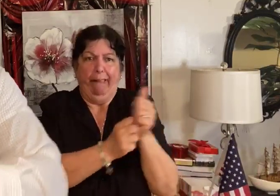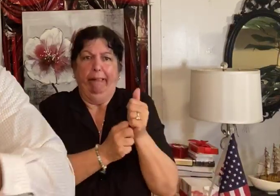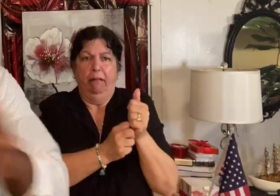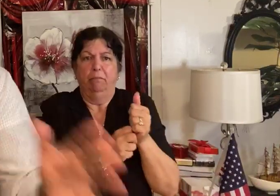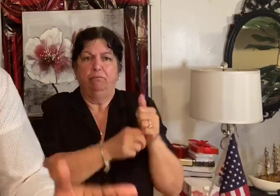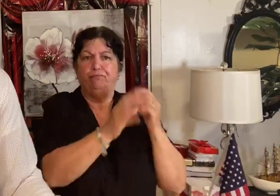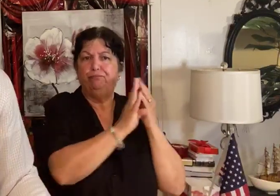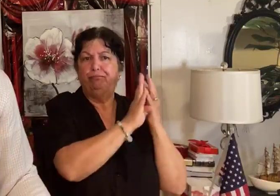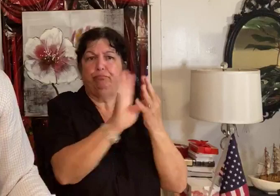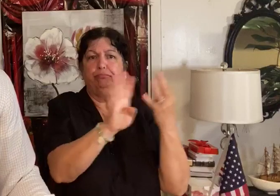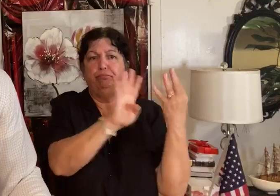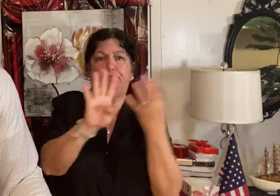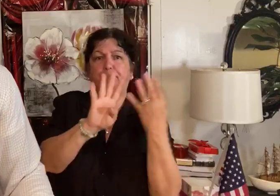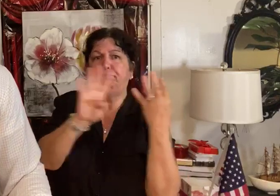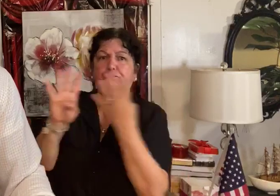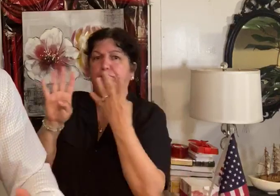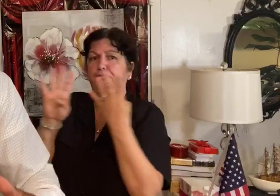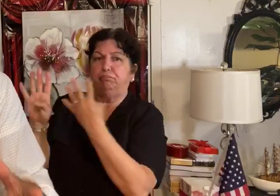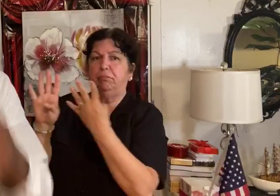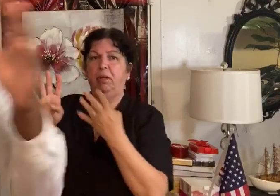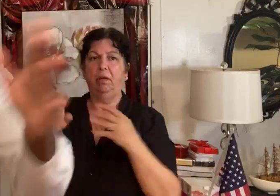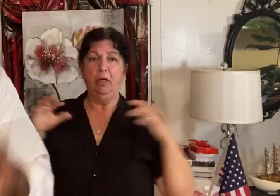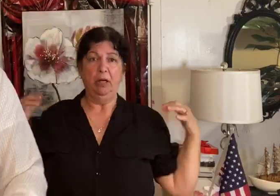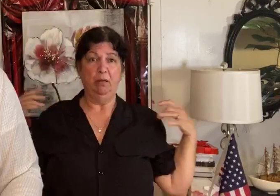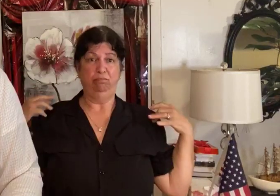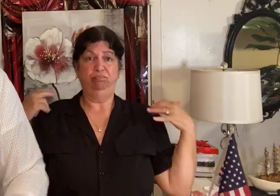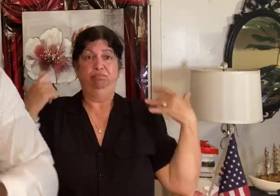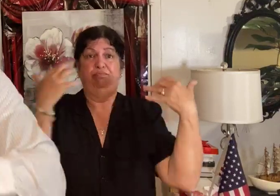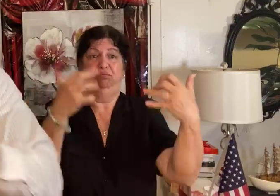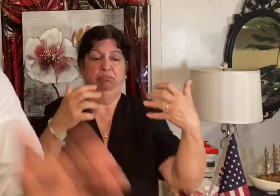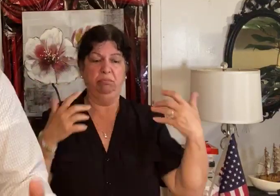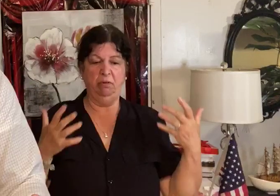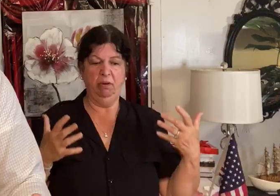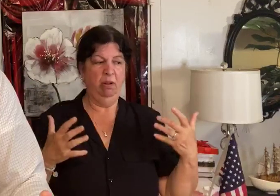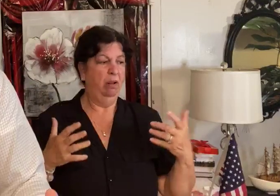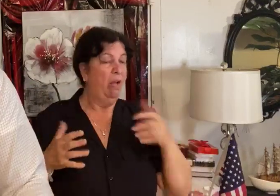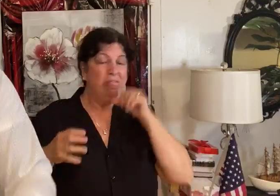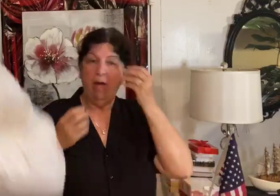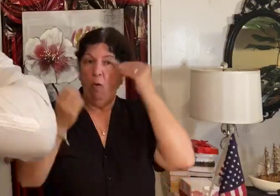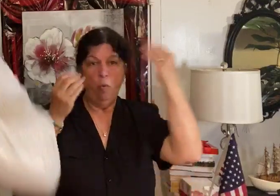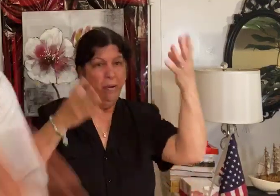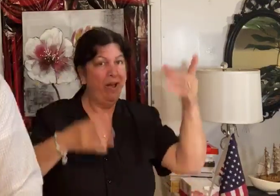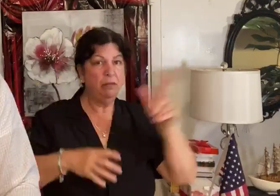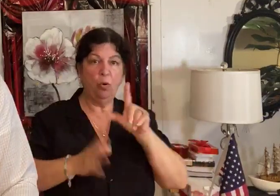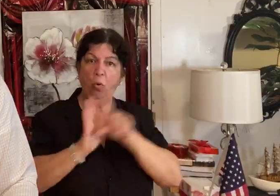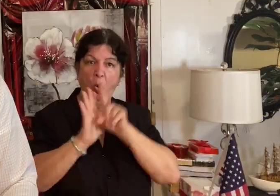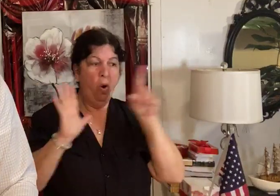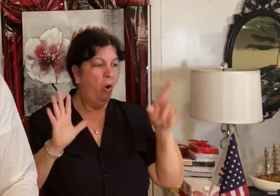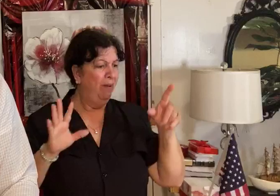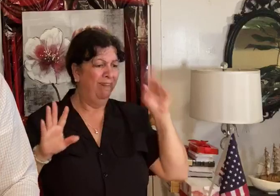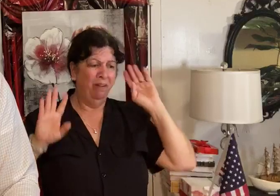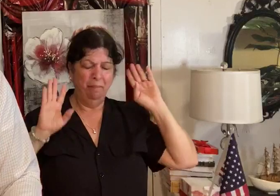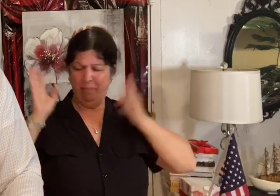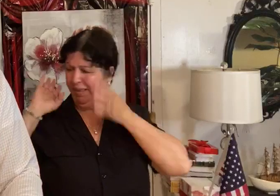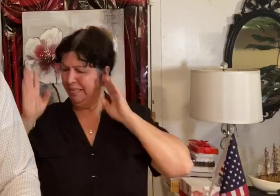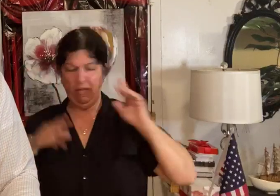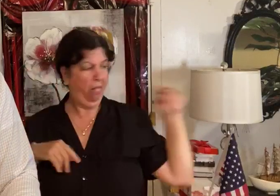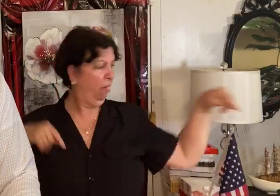And when it's time to protest, everyone's out there. They're not obeying the law. They're not paying any mind